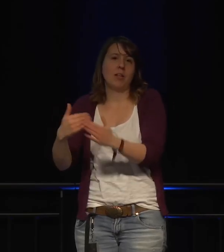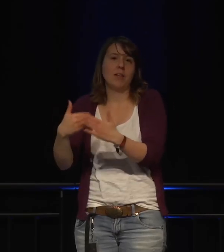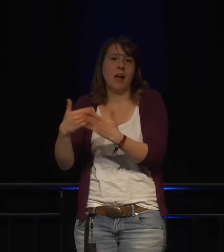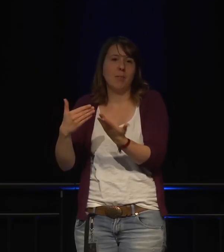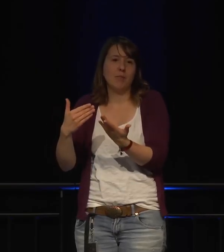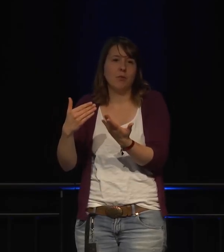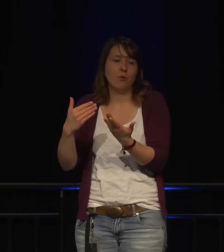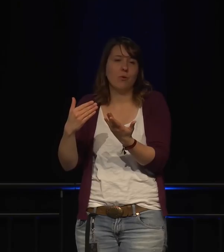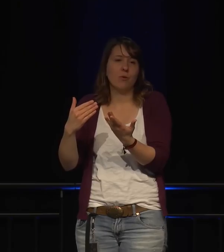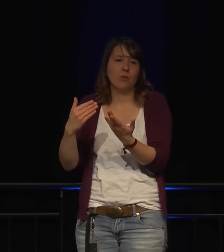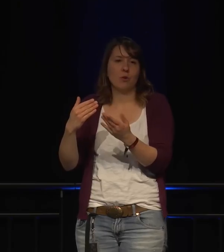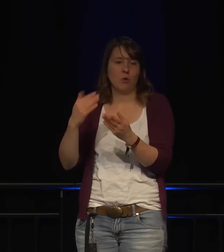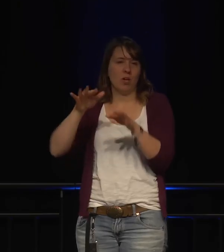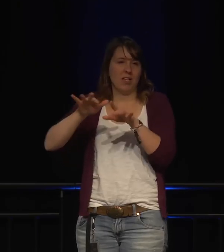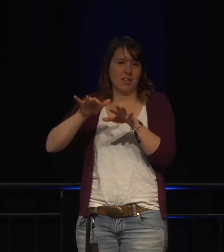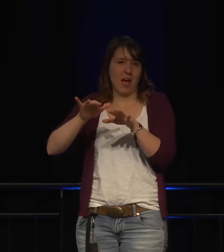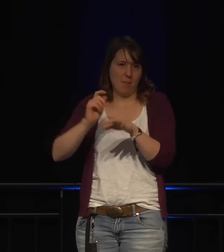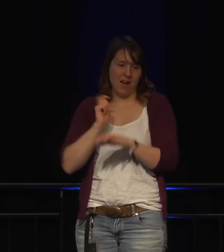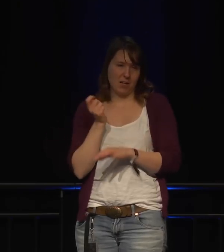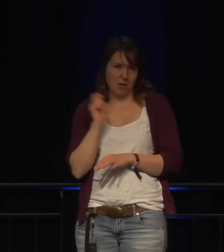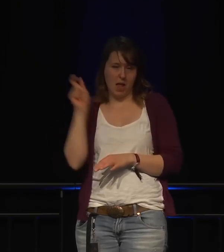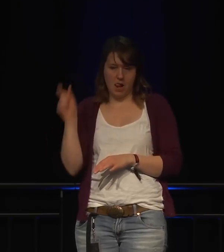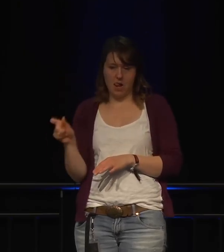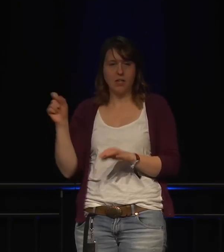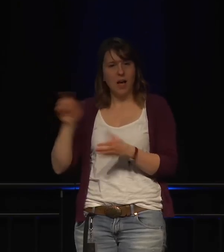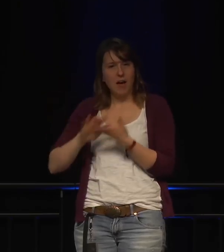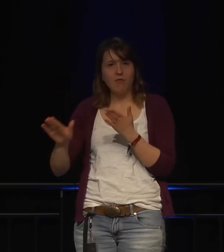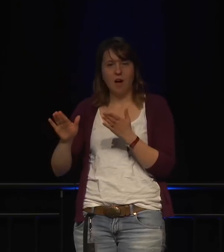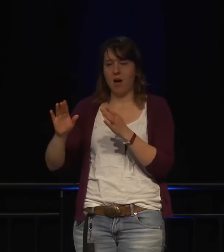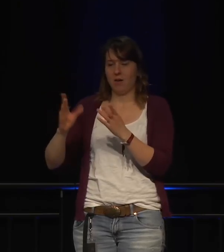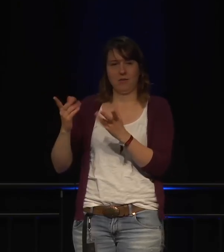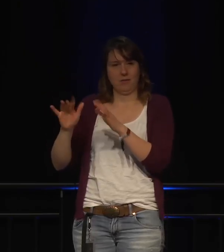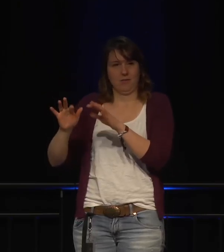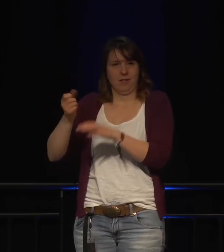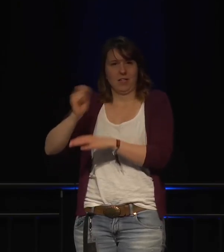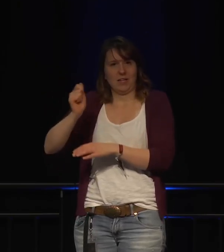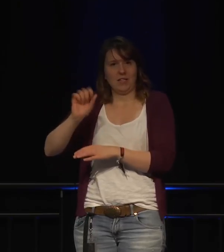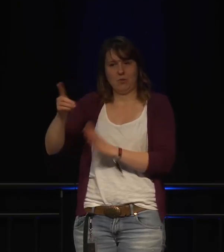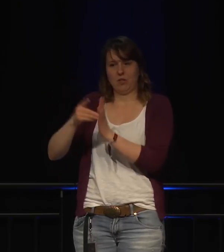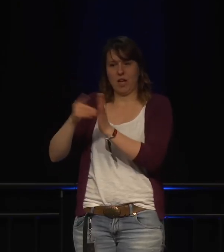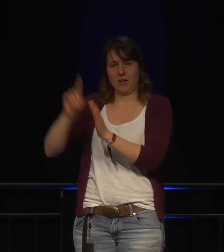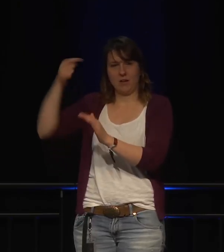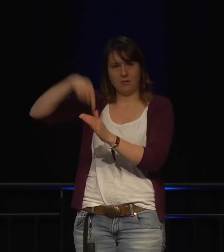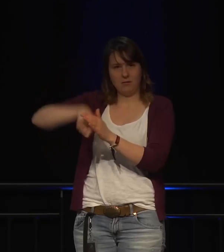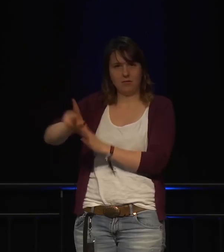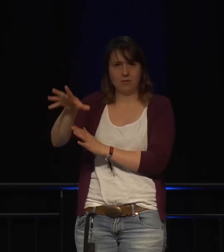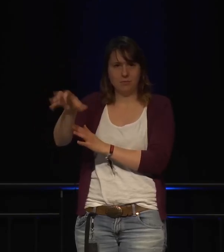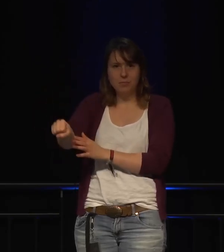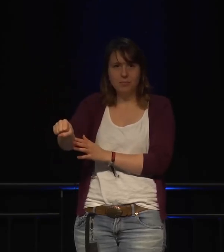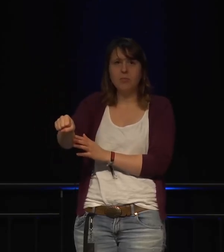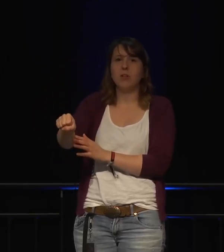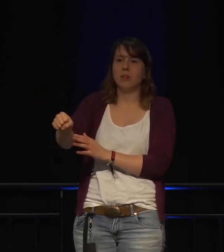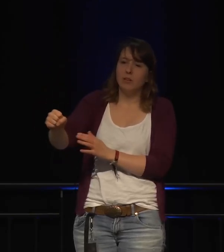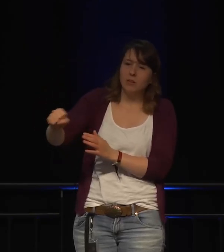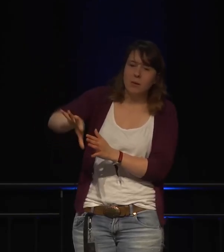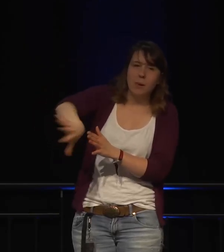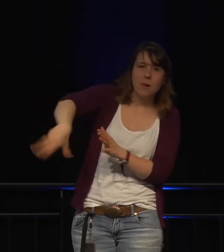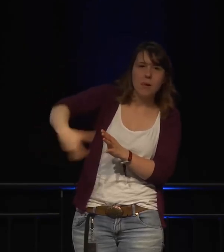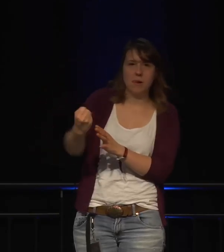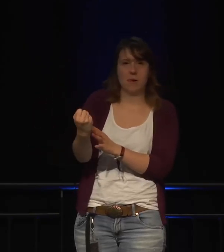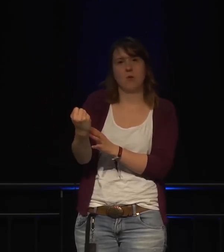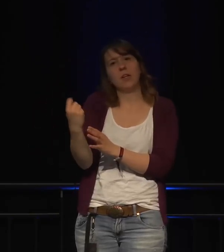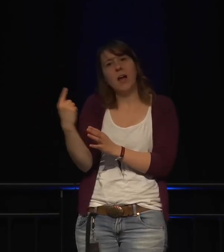access to this data of the casino, and were stealing them and sending them to their own servers